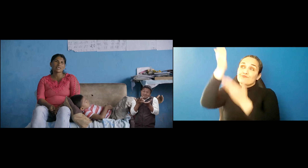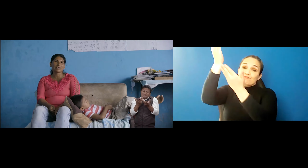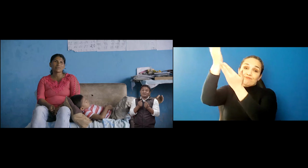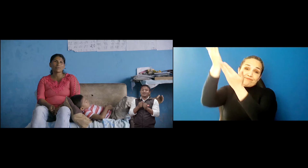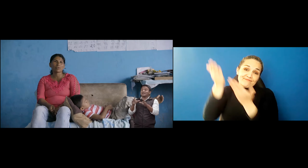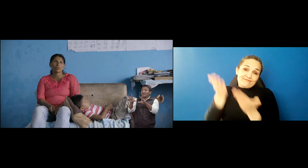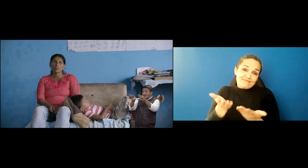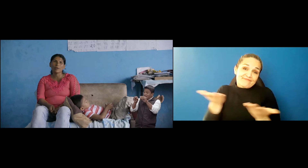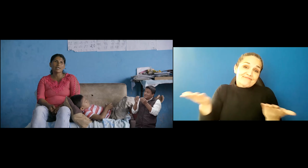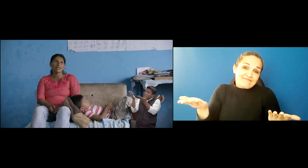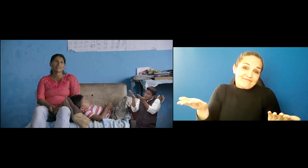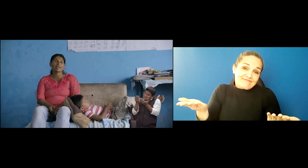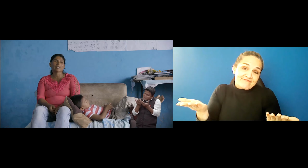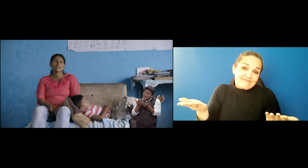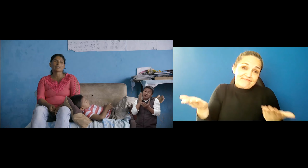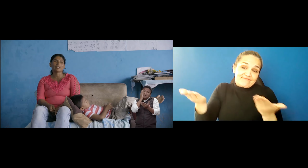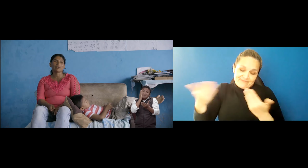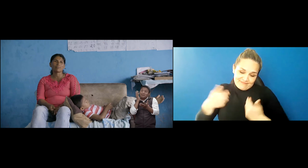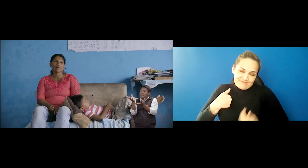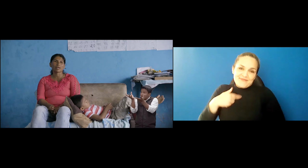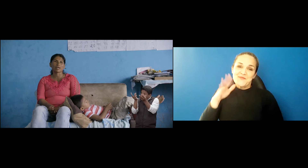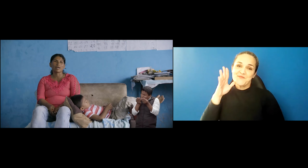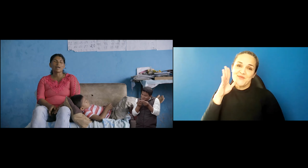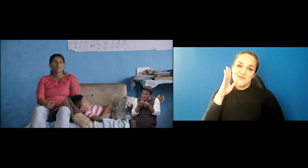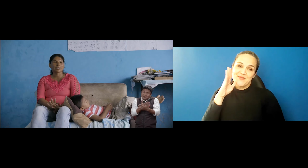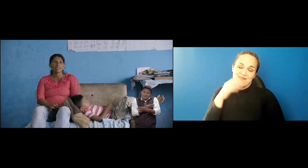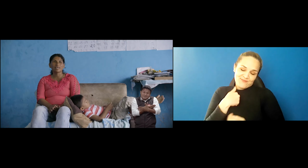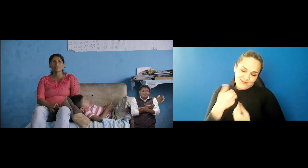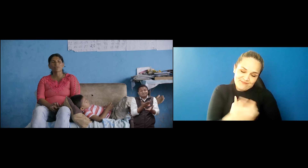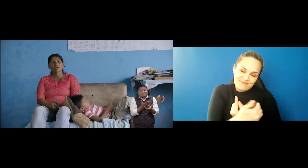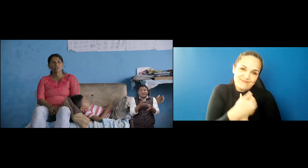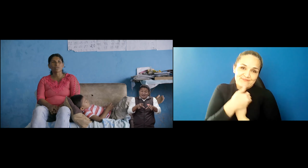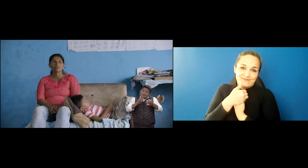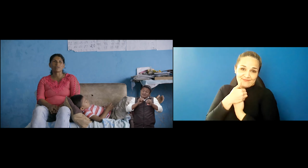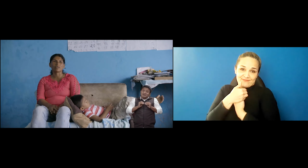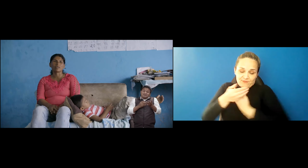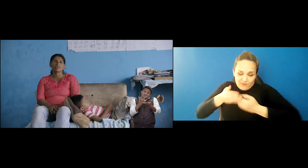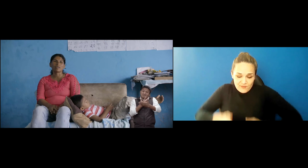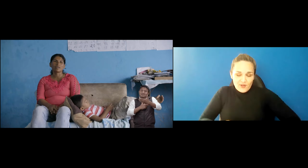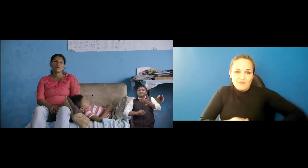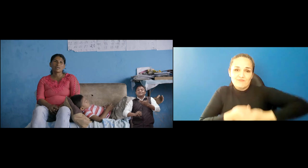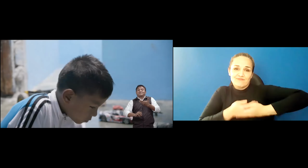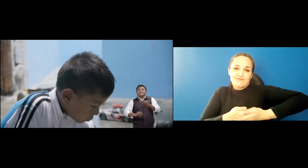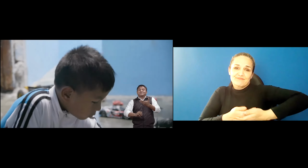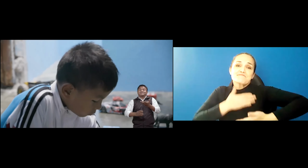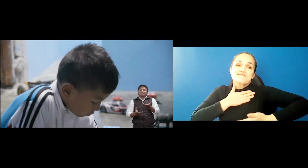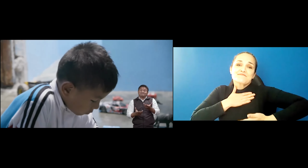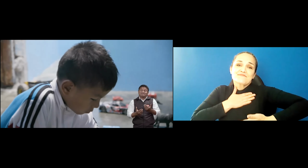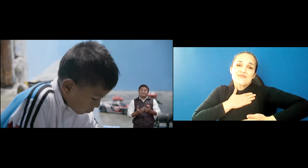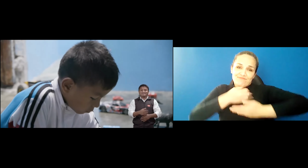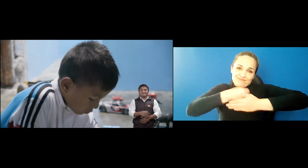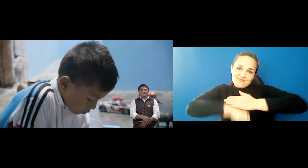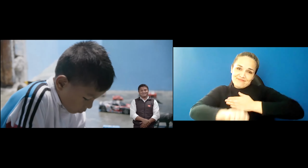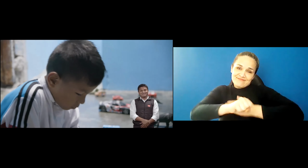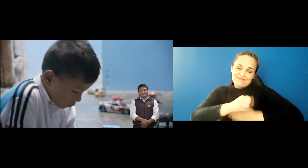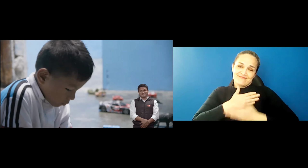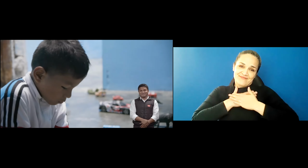talk. So I said, okay, my God, I will receive him as his